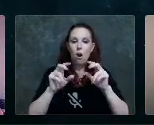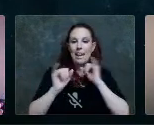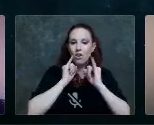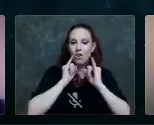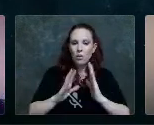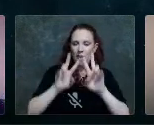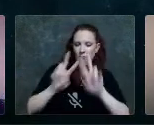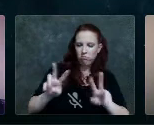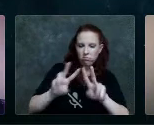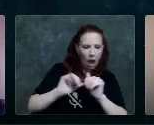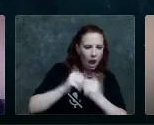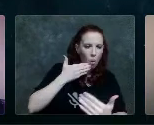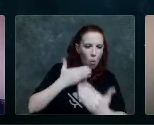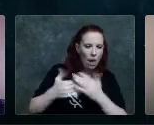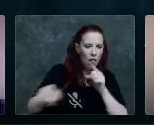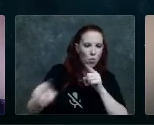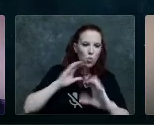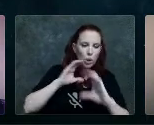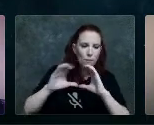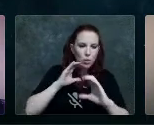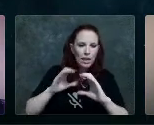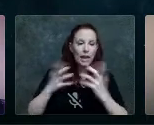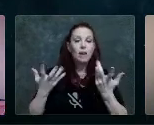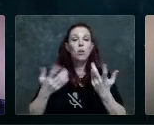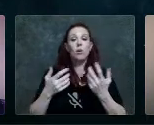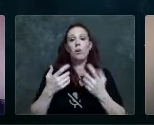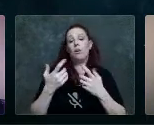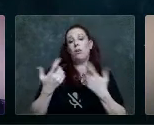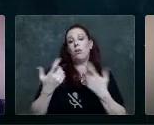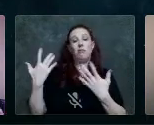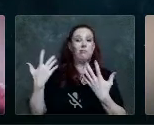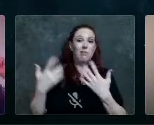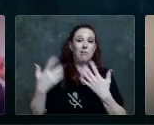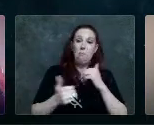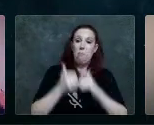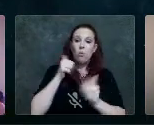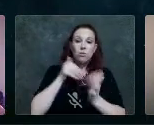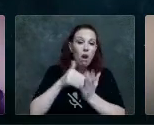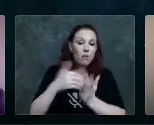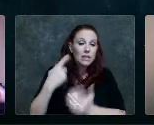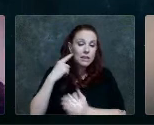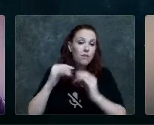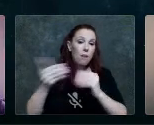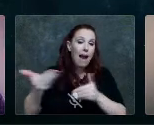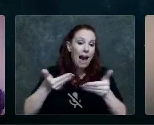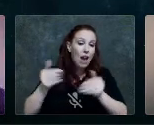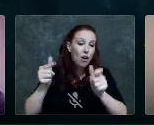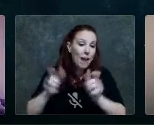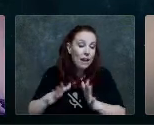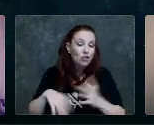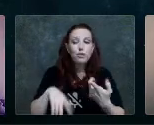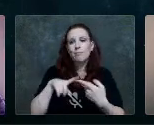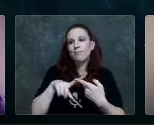communicate. One of the biggest things I hear from hiring managers and in debrief meetings is either this candidate talked too much